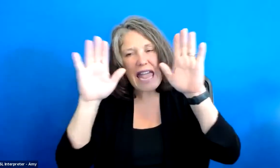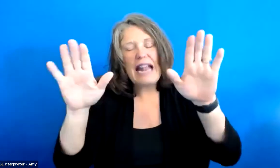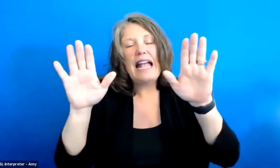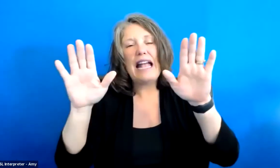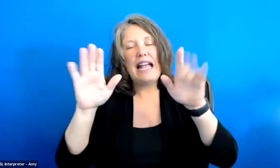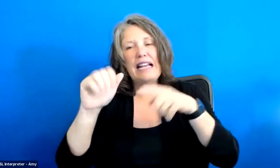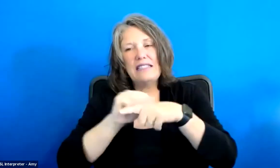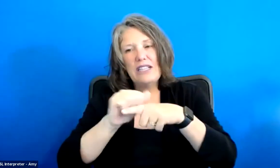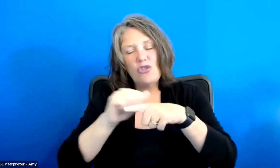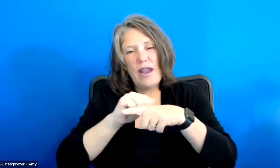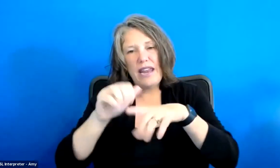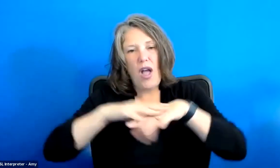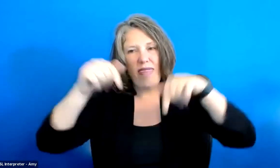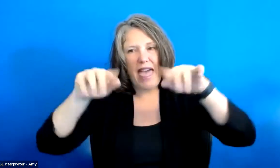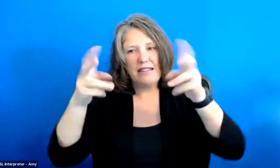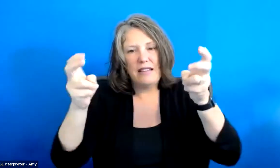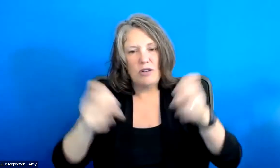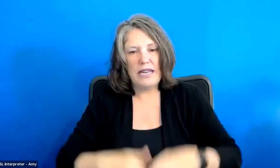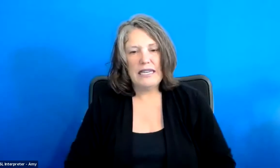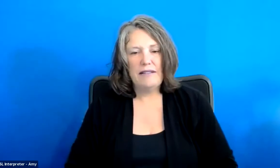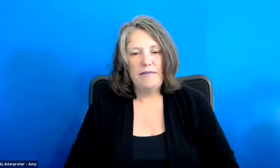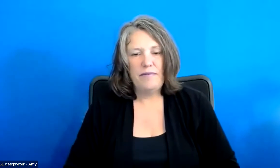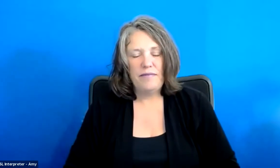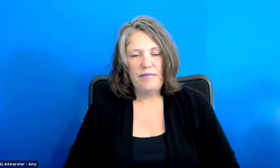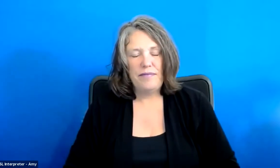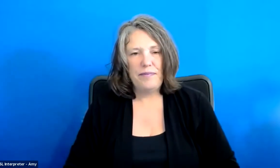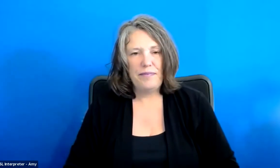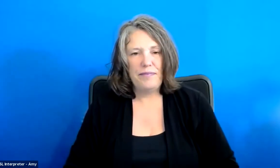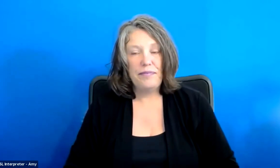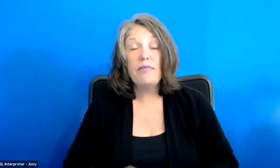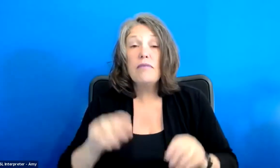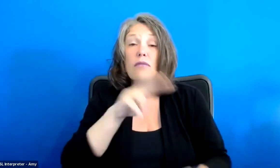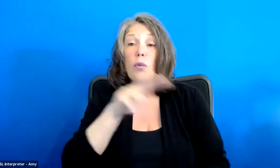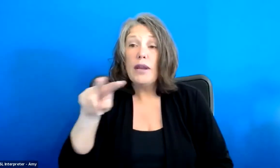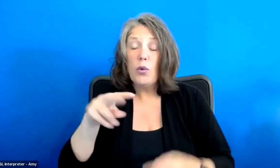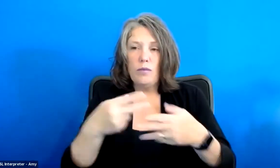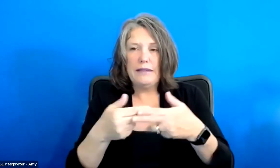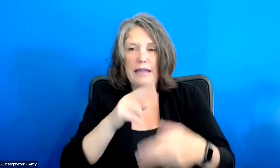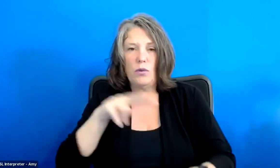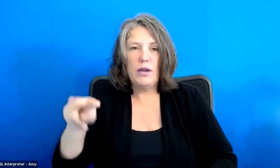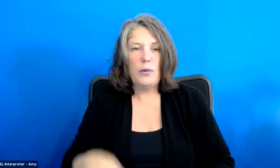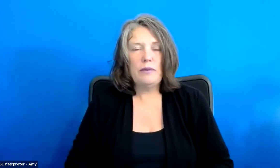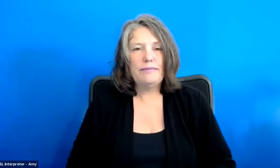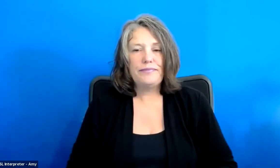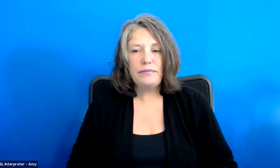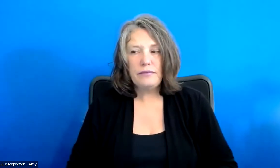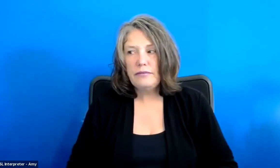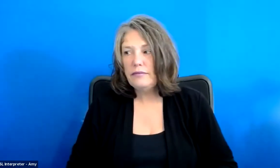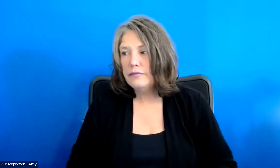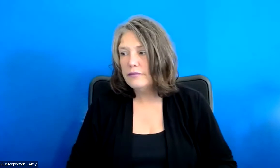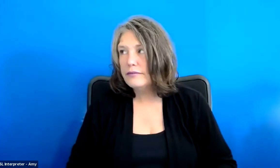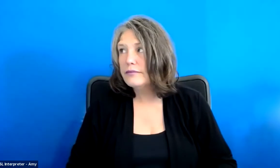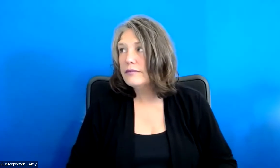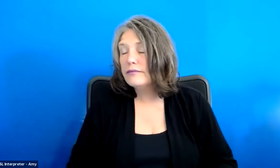this very subject. 22.